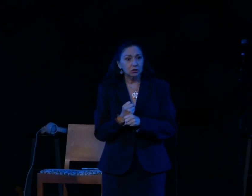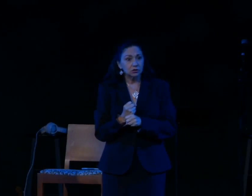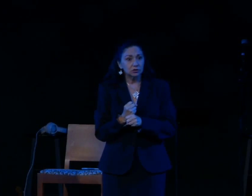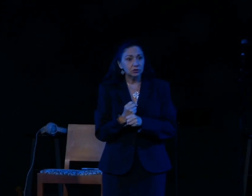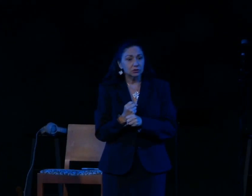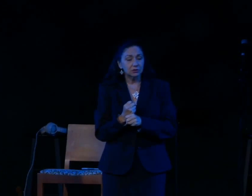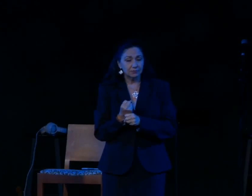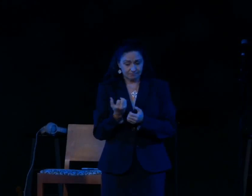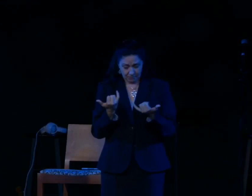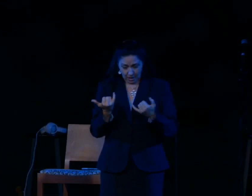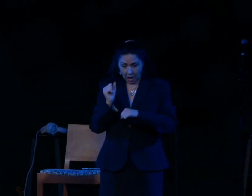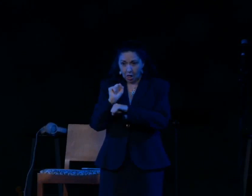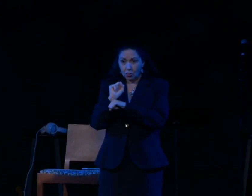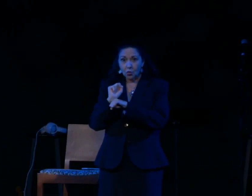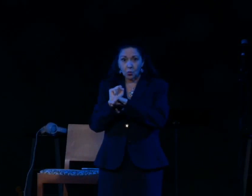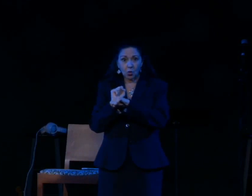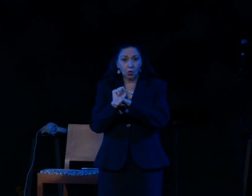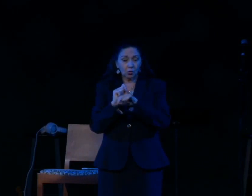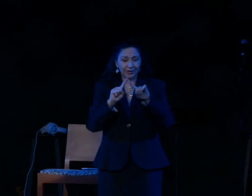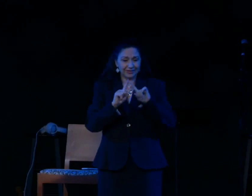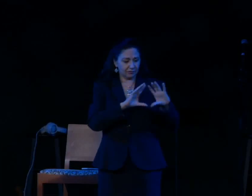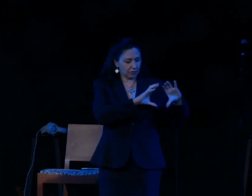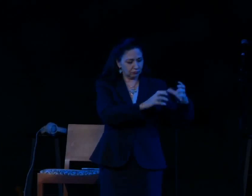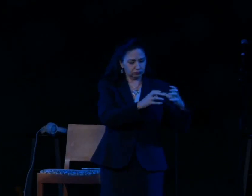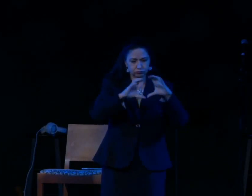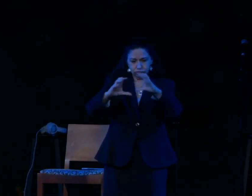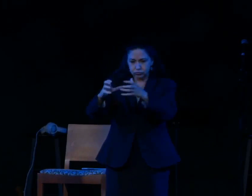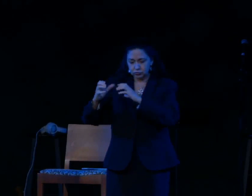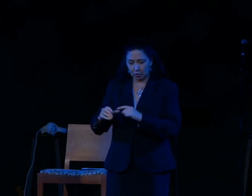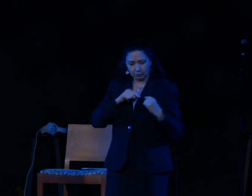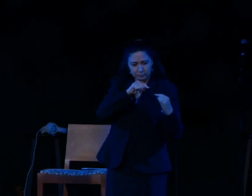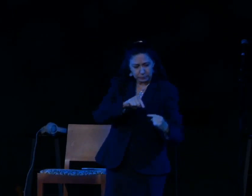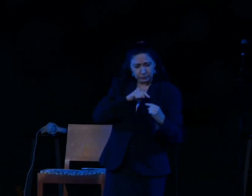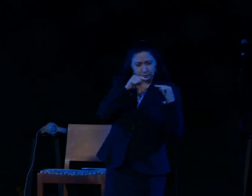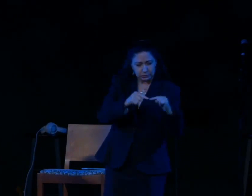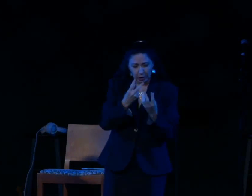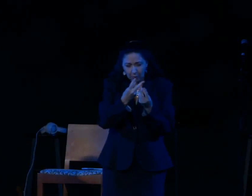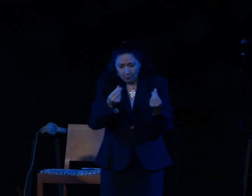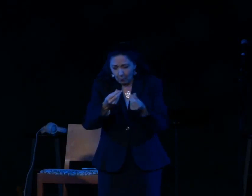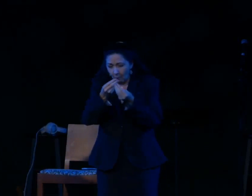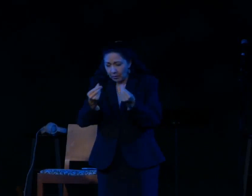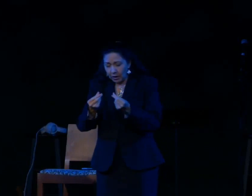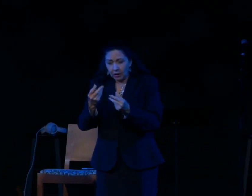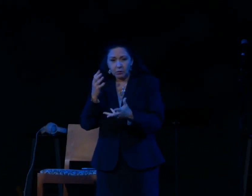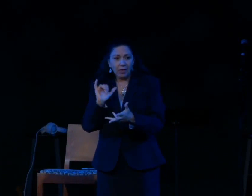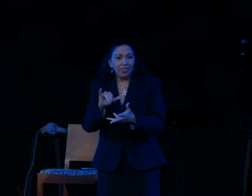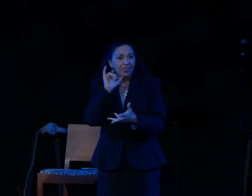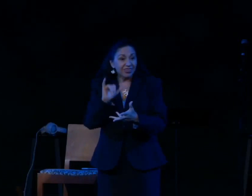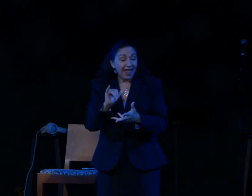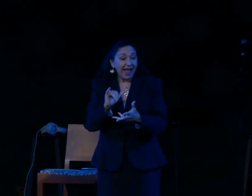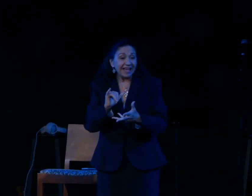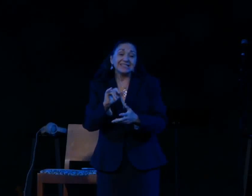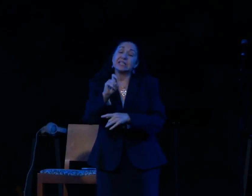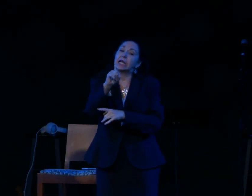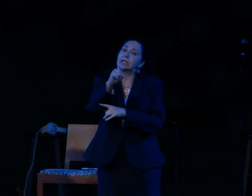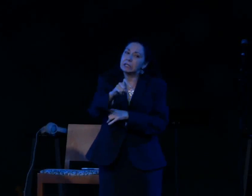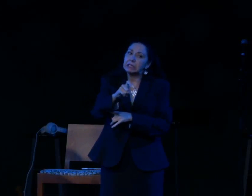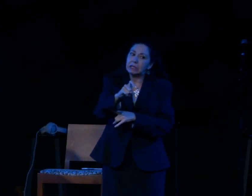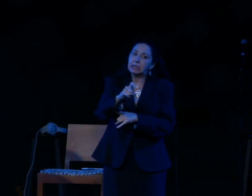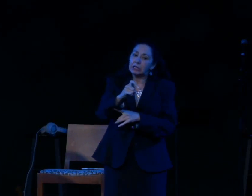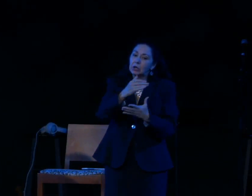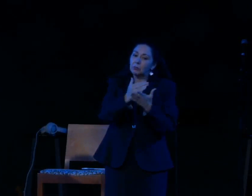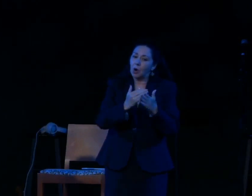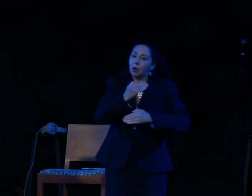And the work we've done through commissions, the wrestling, the problem solving, all of that is a necessary part of